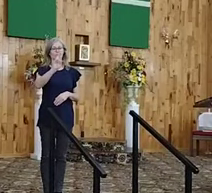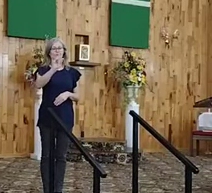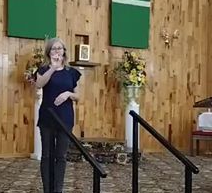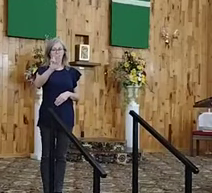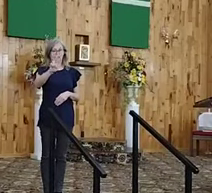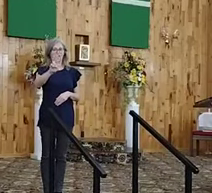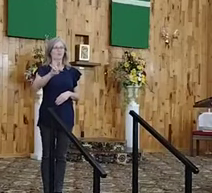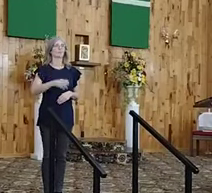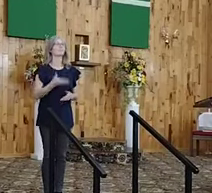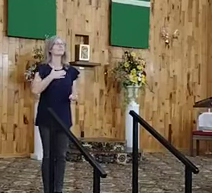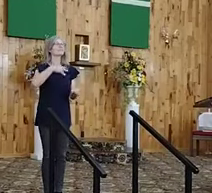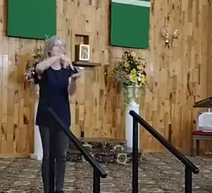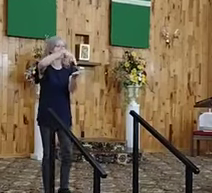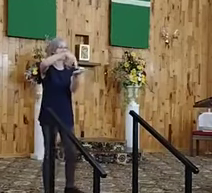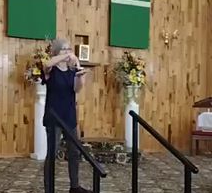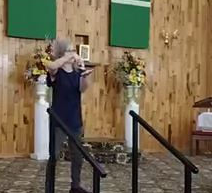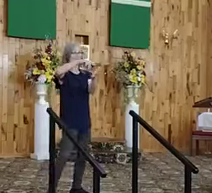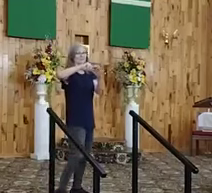song, our